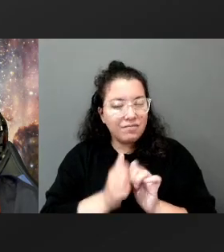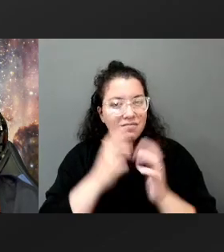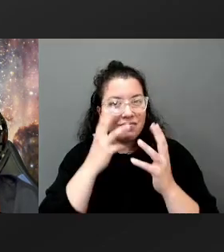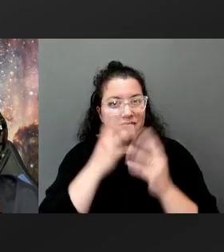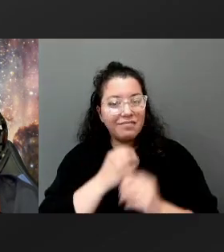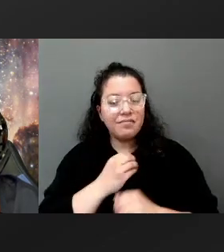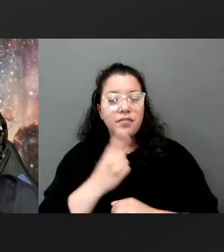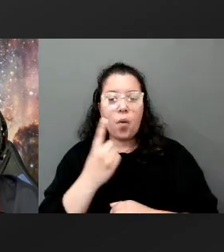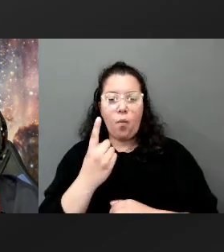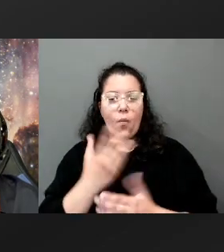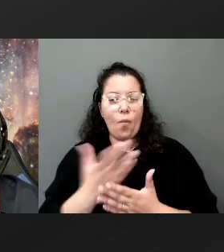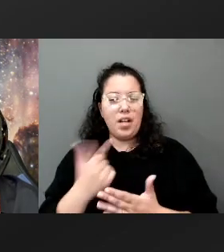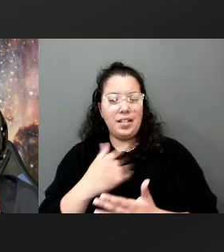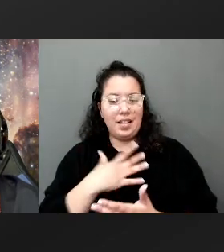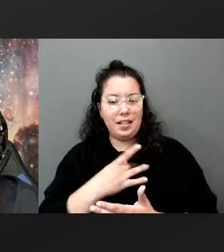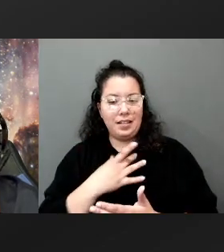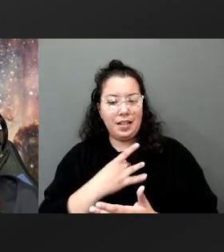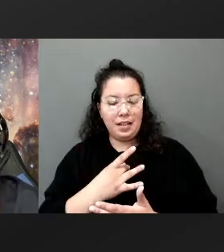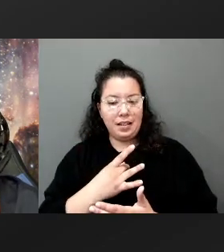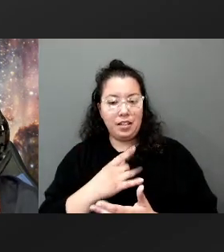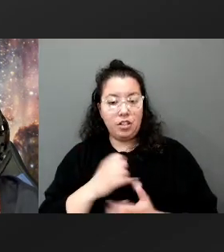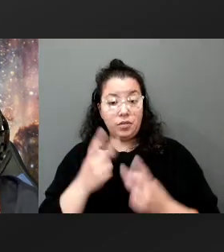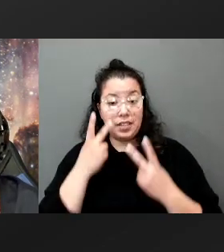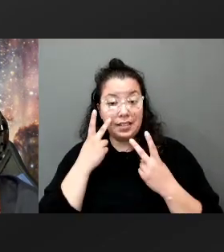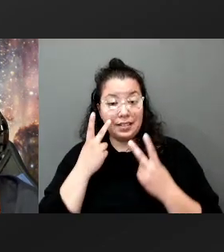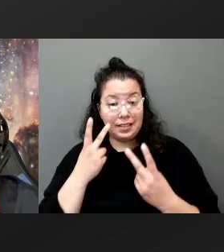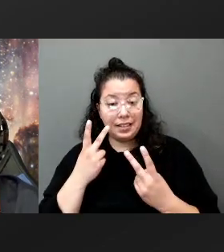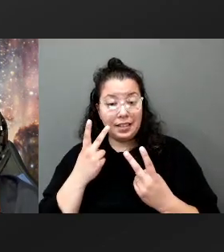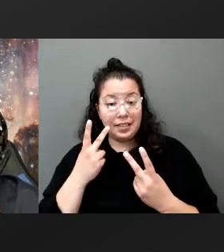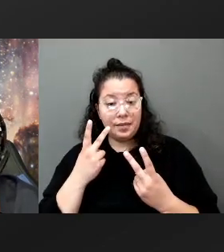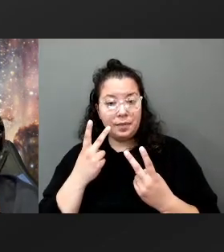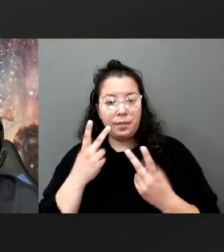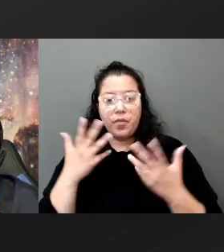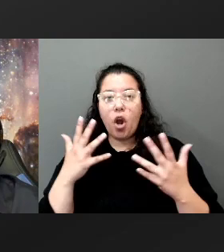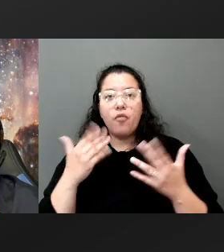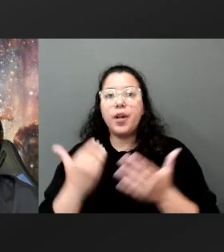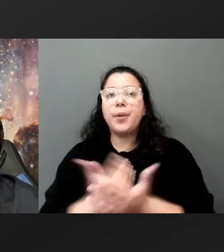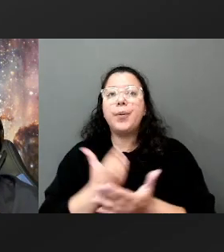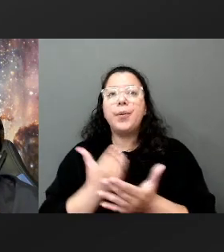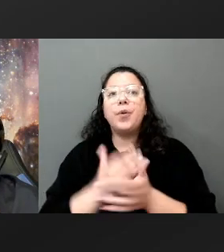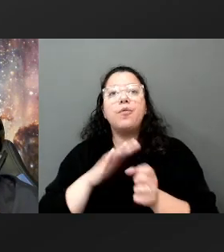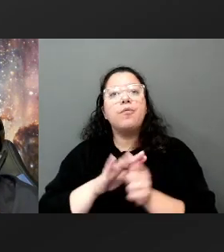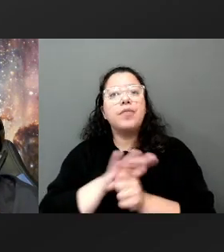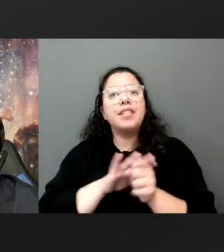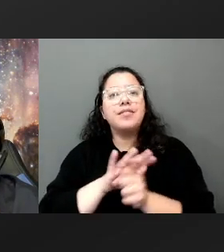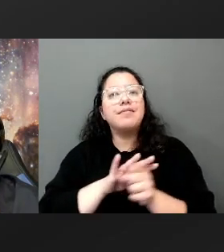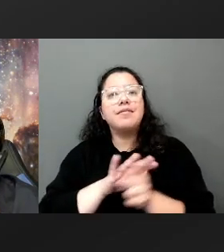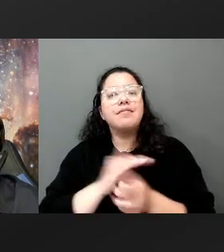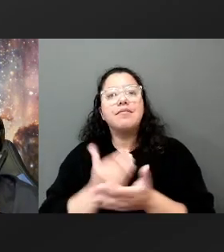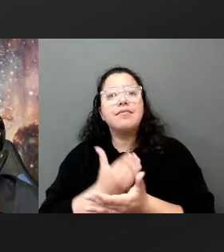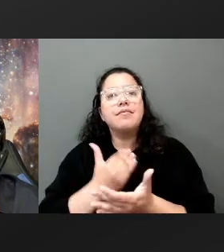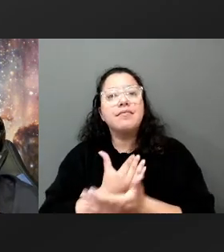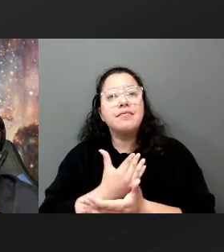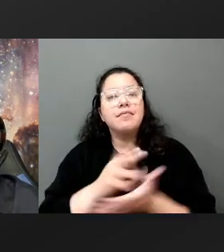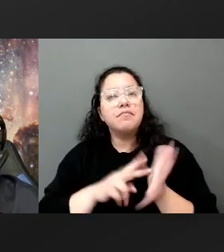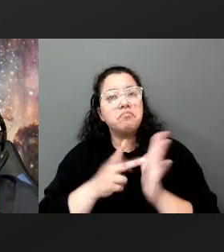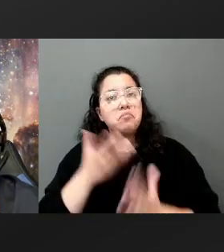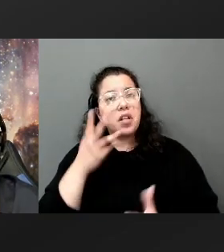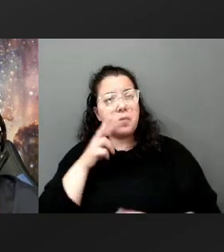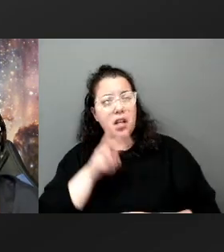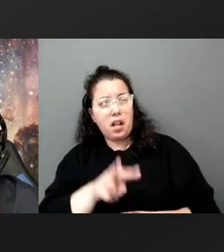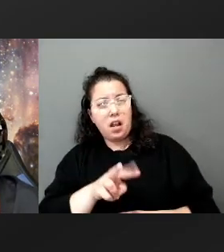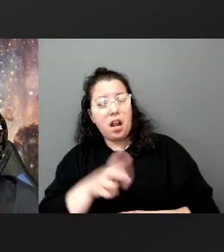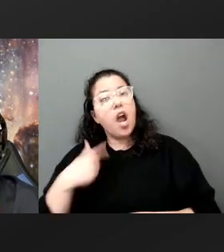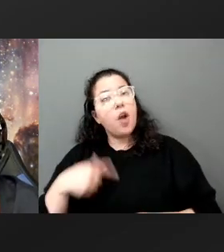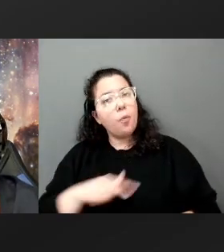there's regions in it that are already new to us, and we have some ideas about what might be going on there, but we're already learning